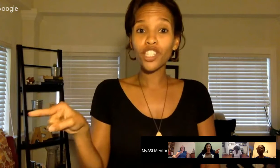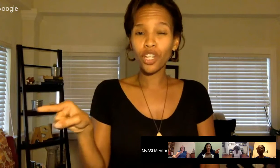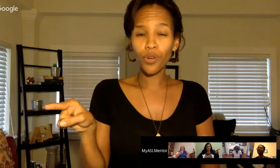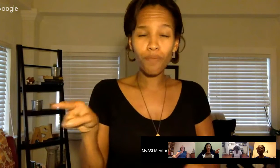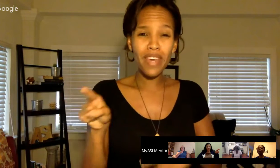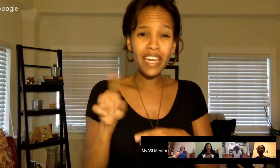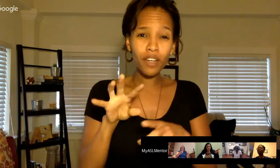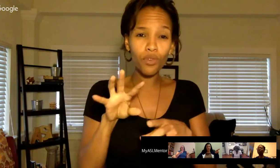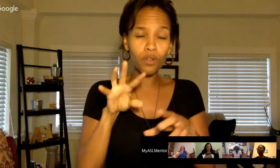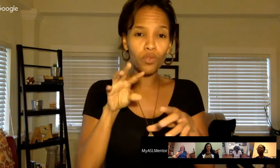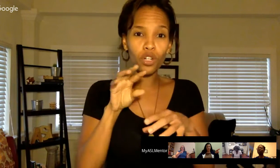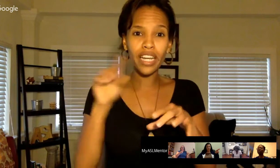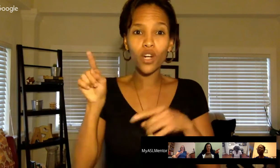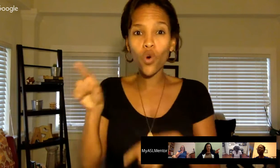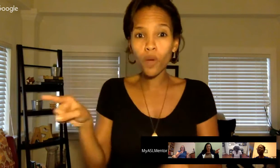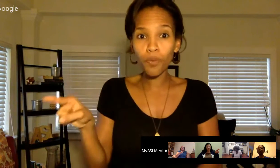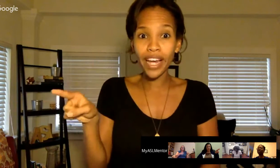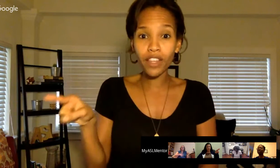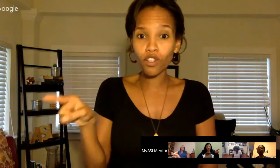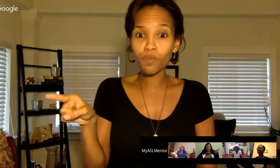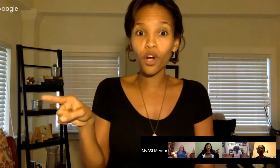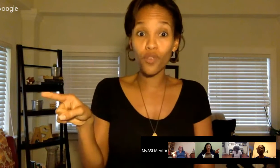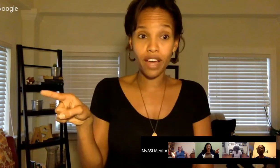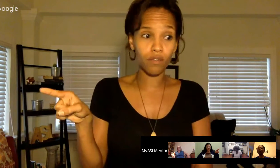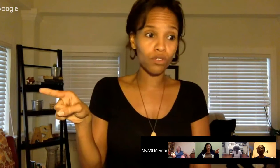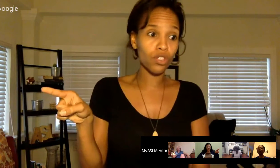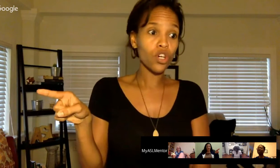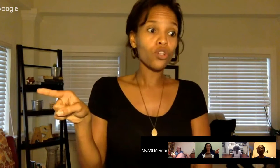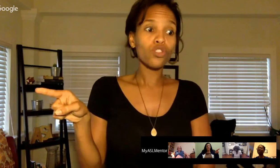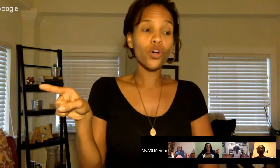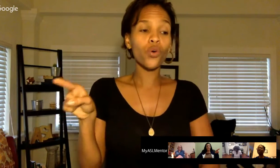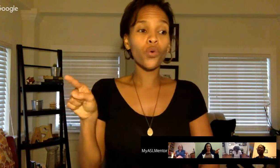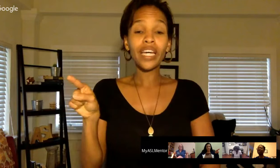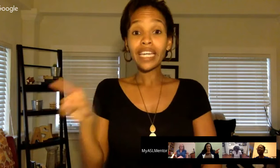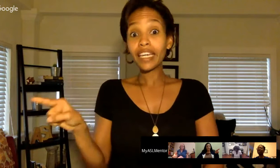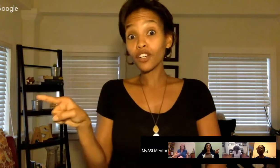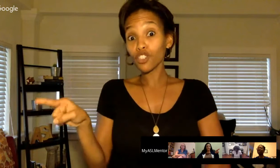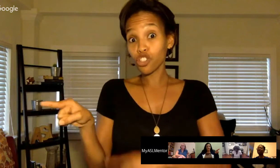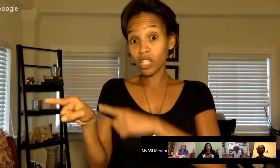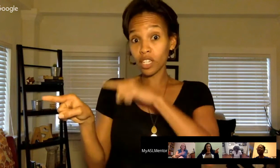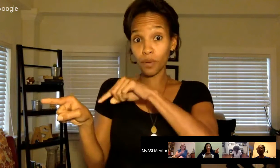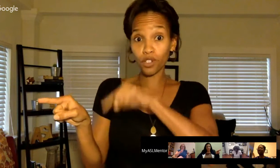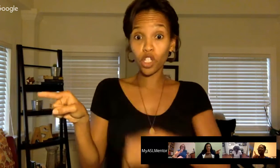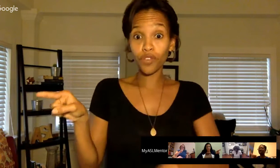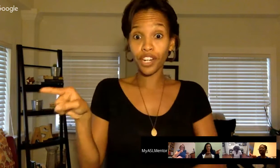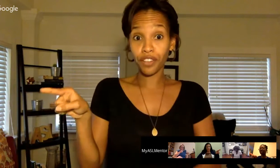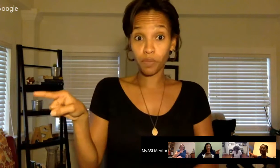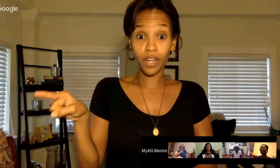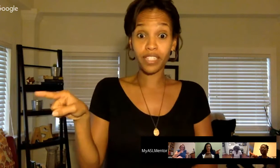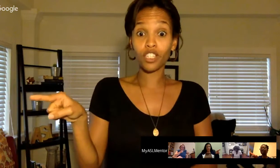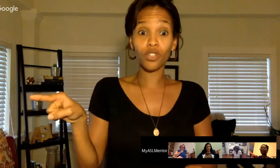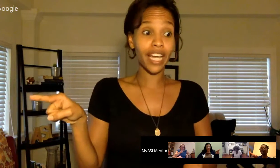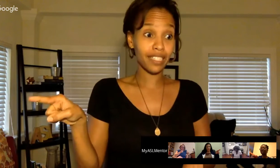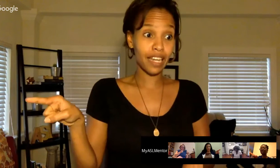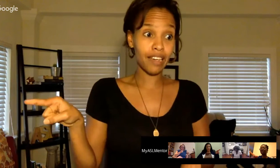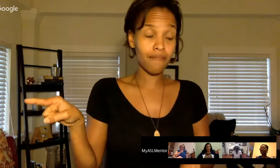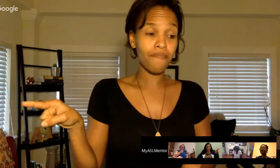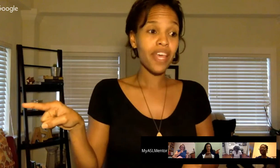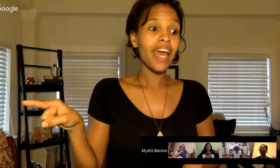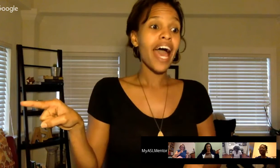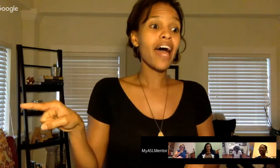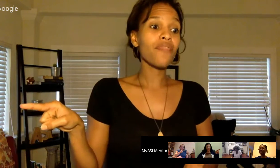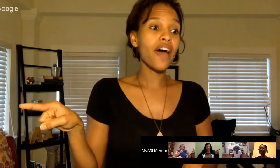want to make sure that we're incorporating those pronouns. So he or she, the person over here, this presidential